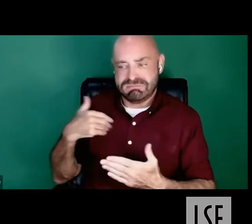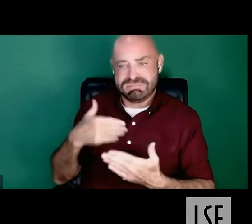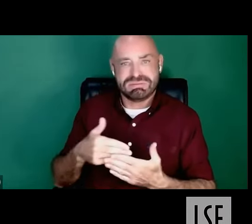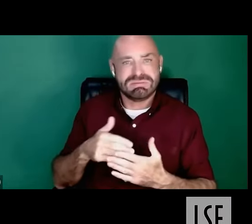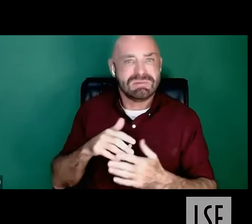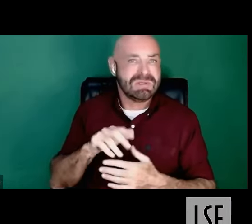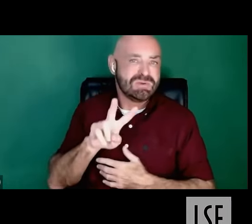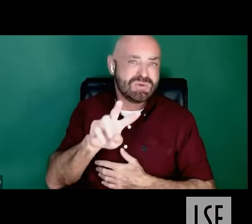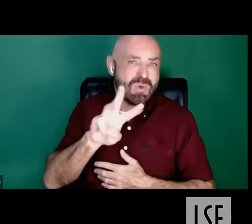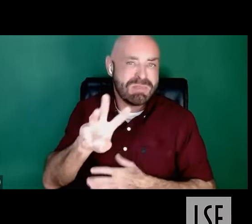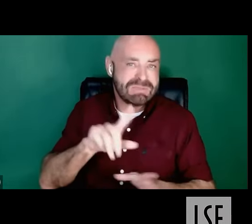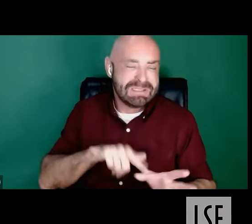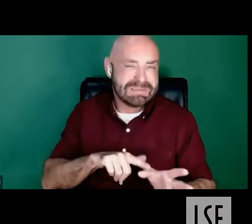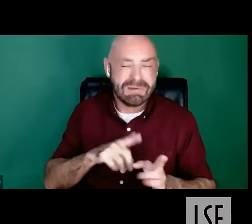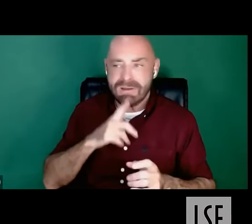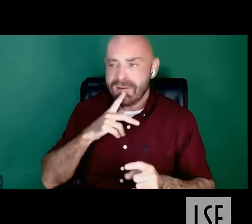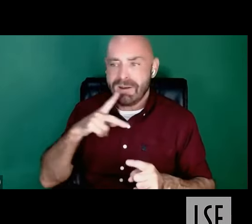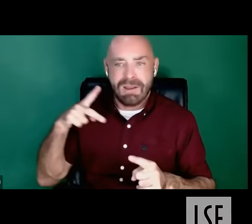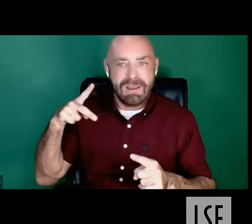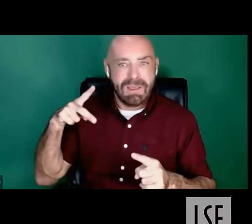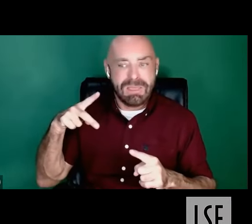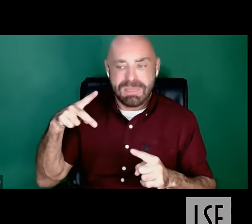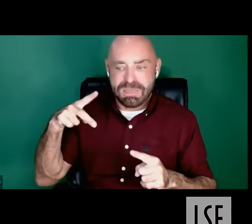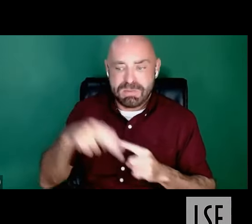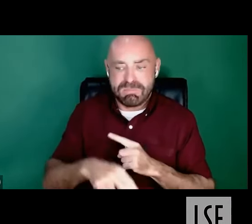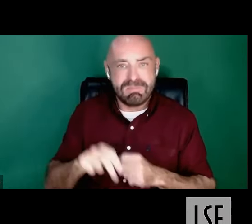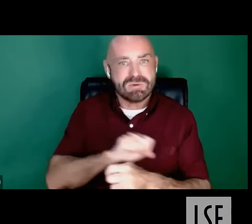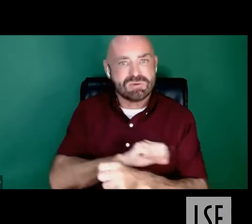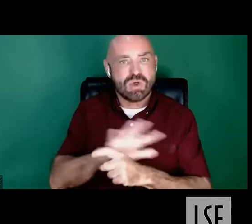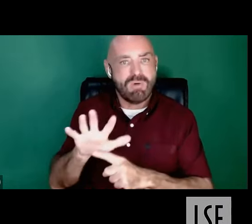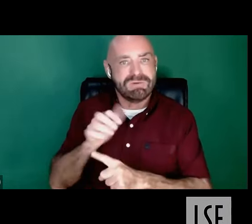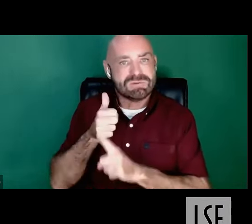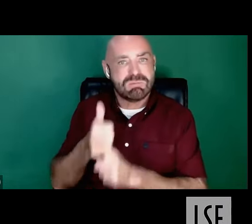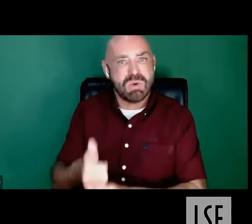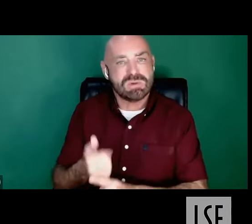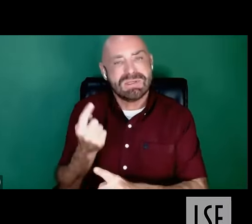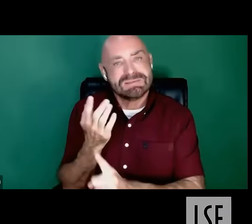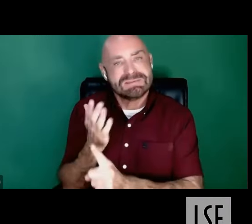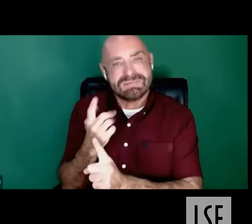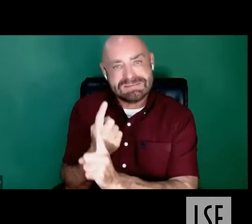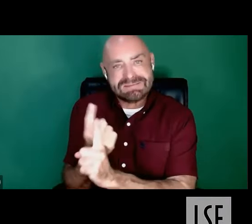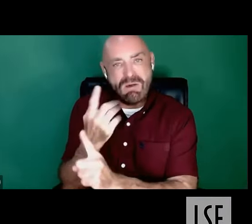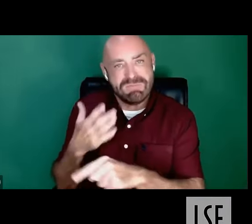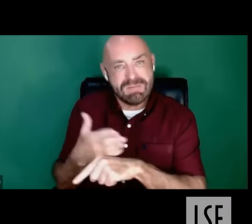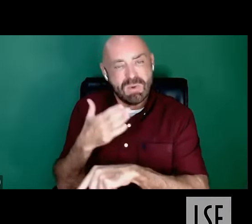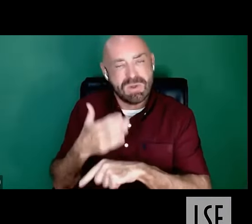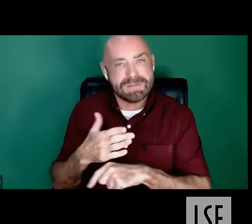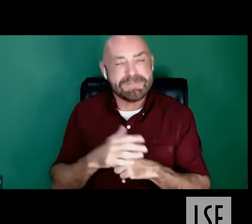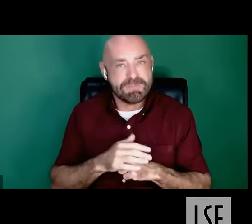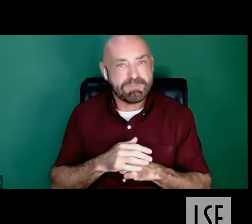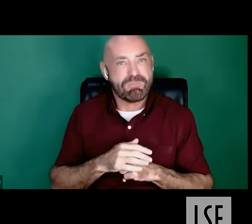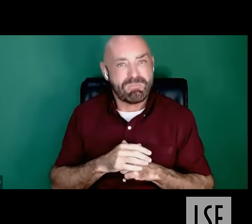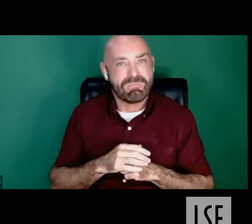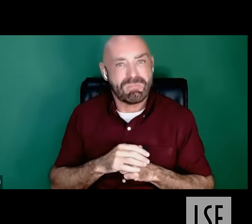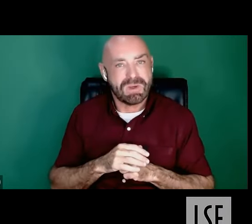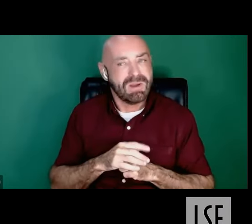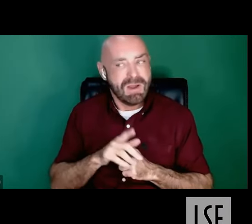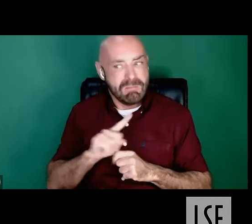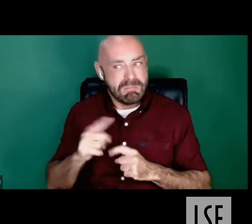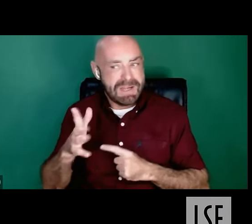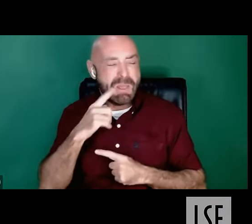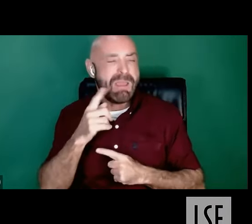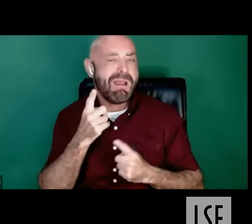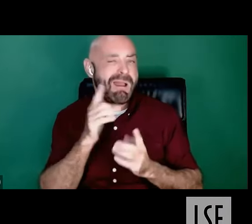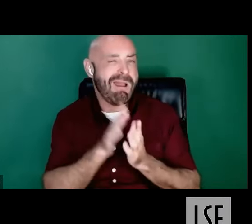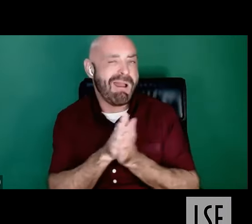years. They were completely shortchanged on the COVID support for the self-employed. And actually they can see the opportunity ahead of them.